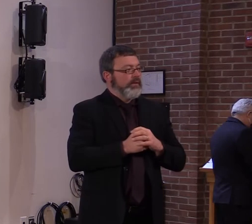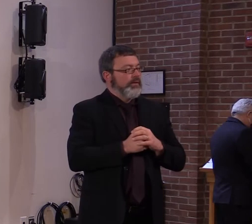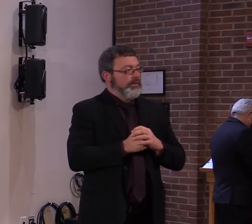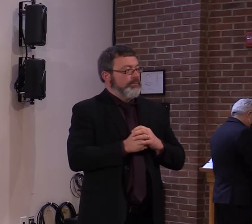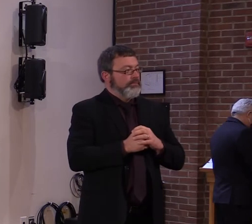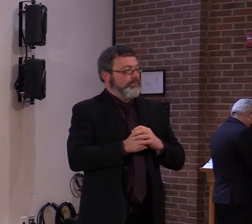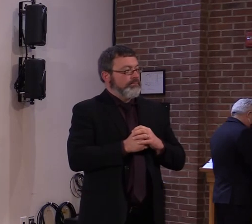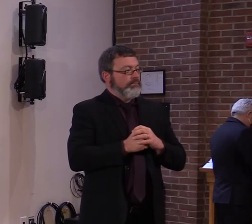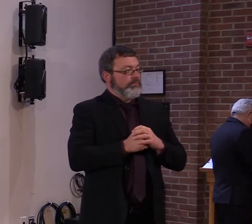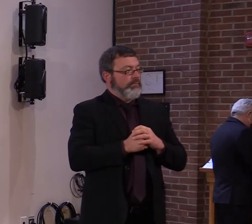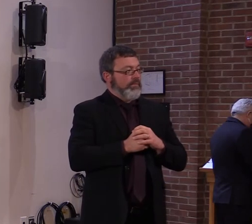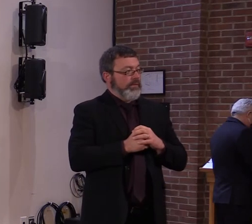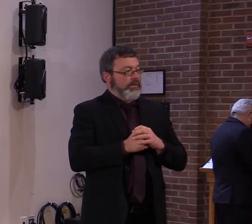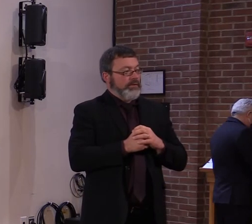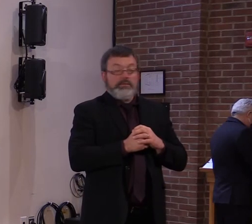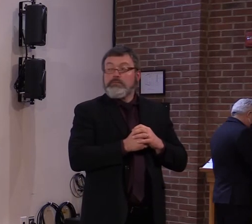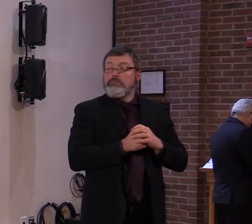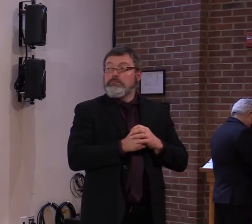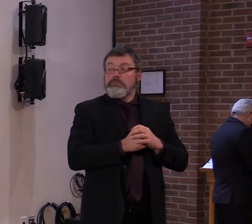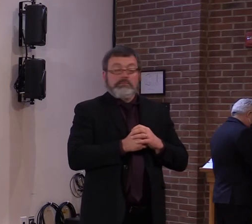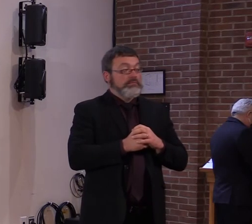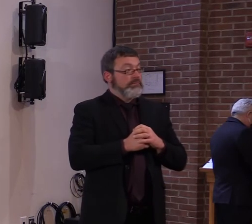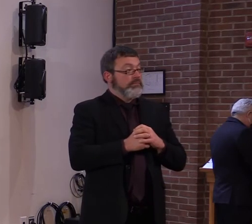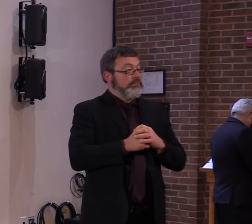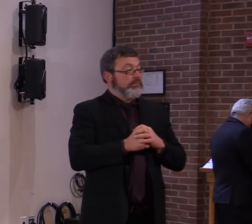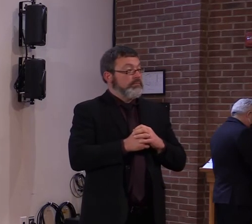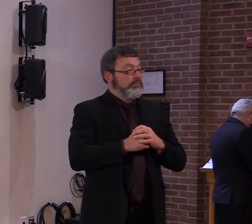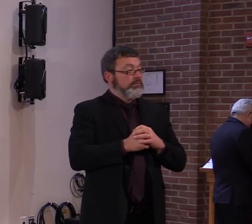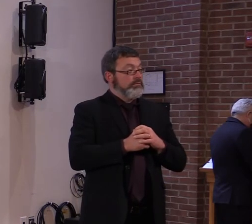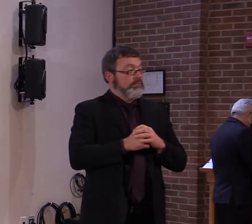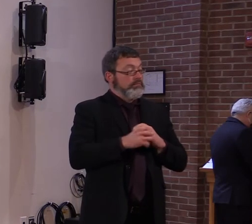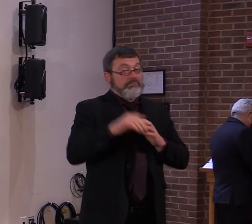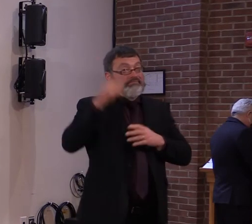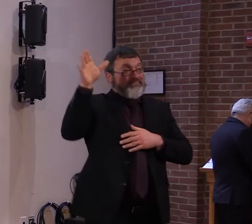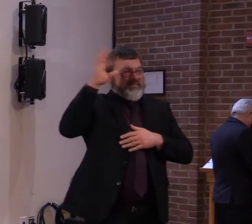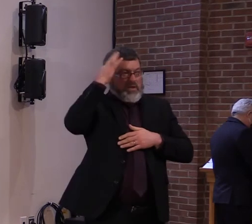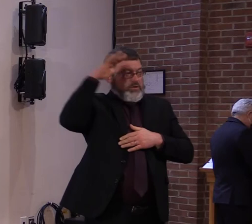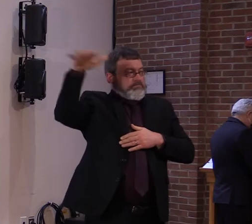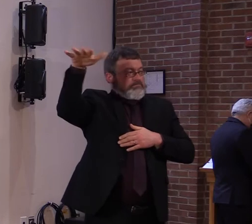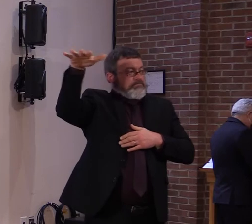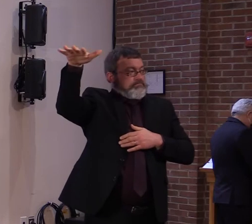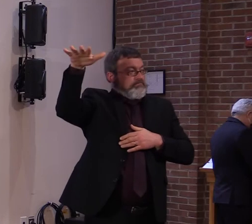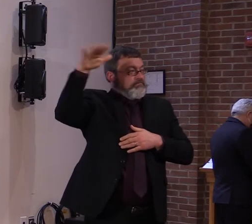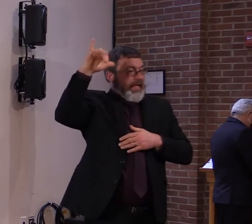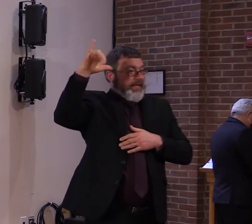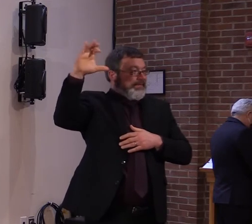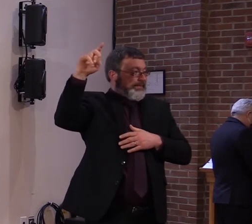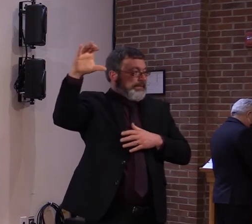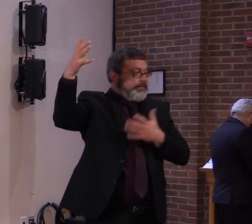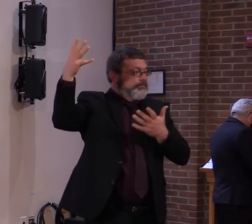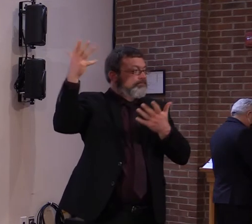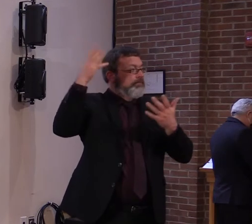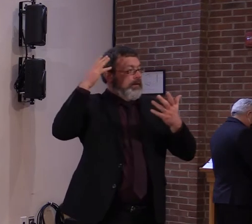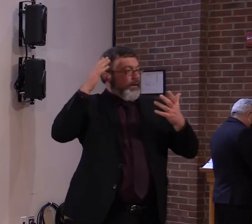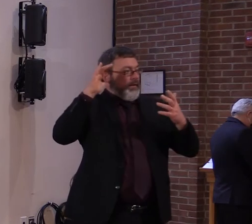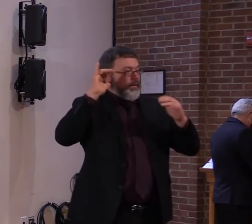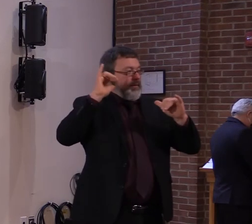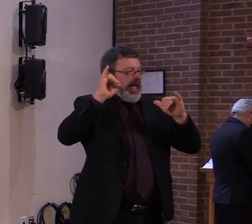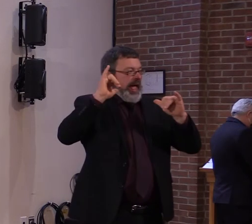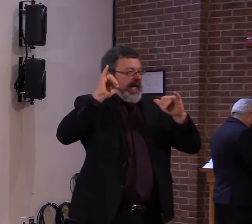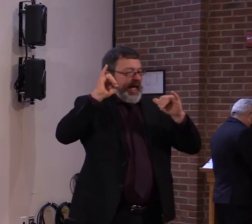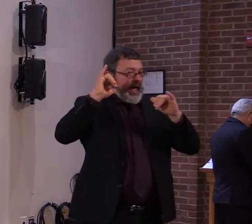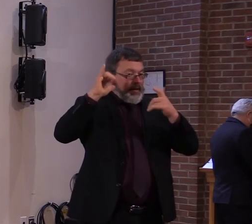was available, and the federal government was feeling that this was going to be a benefit to ship to the states. So that's how quick things change